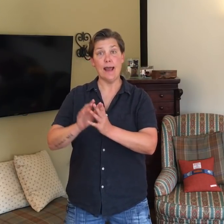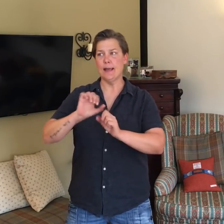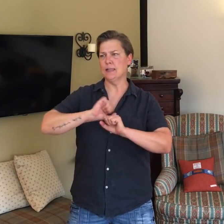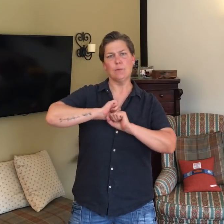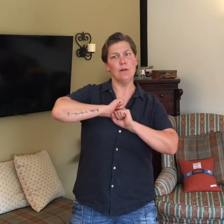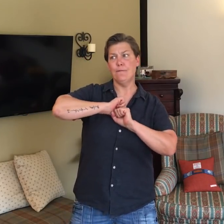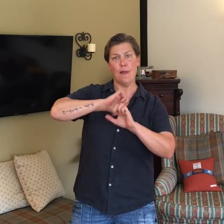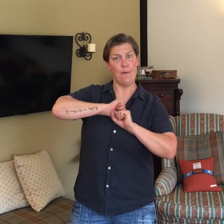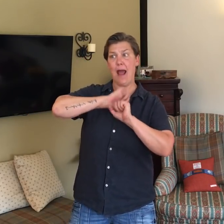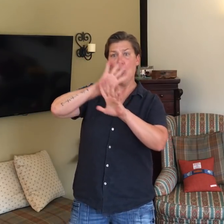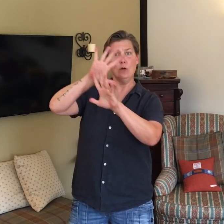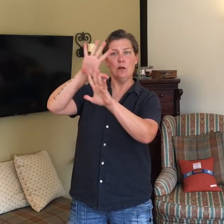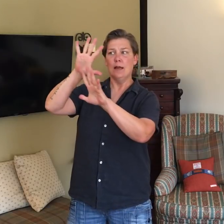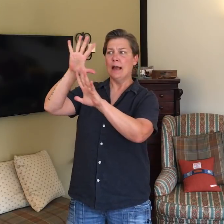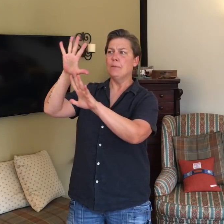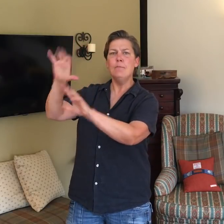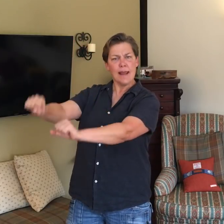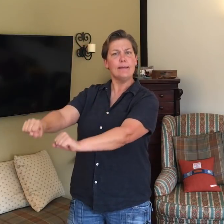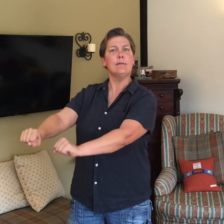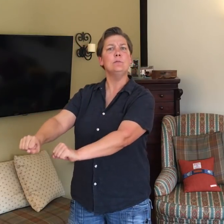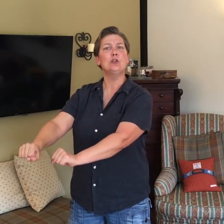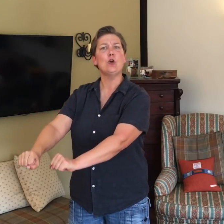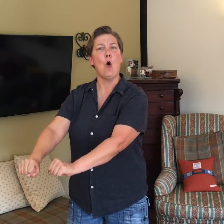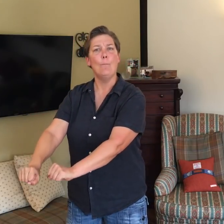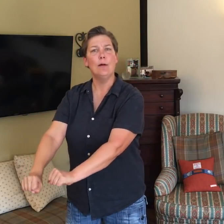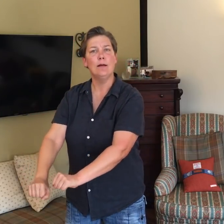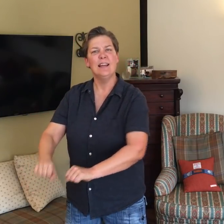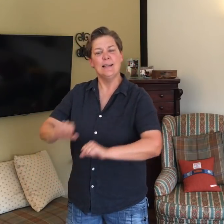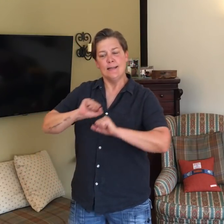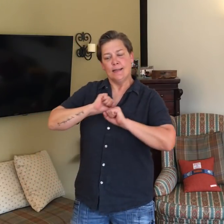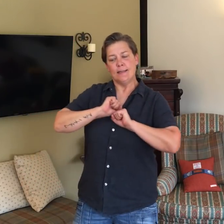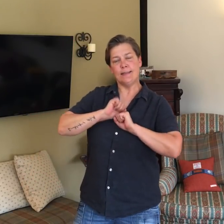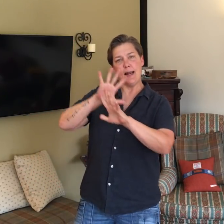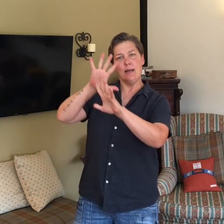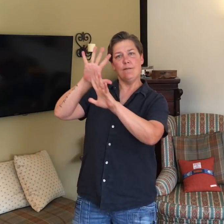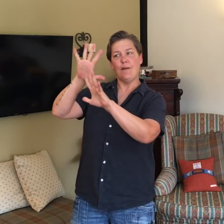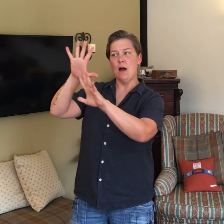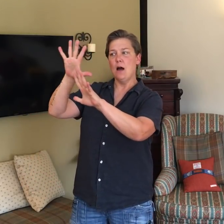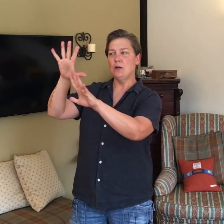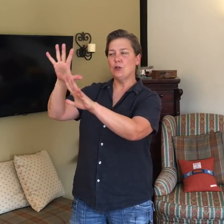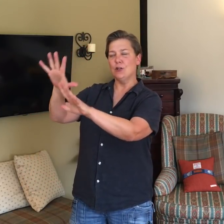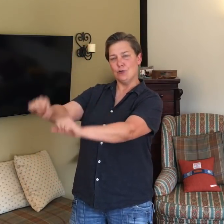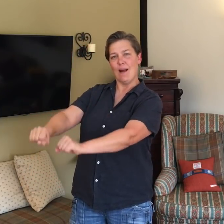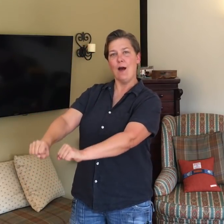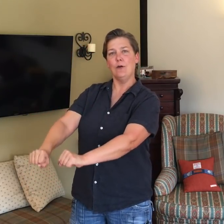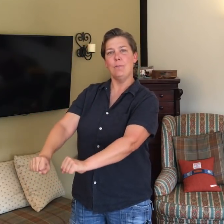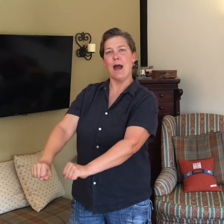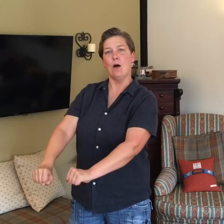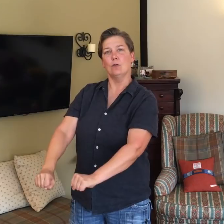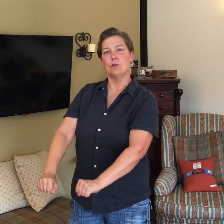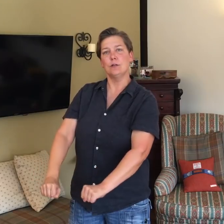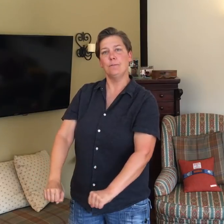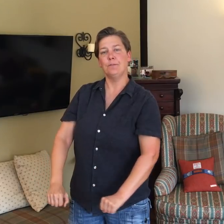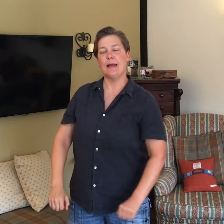is I'm going to flood them out and make them stop. Send a flood, going to drown them out. And